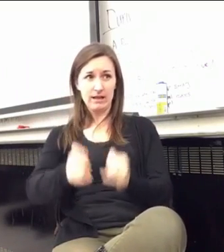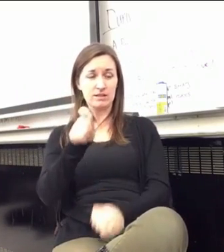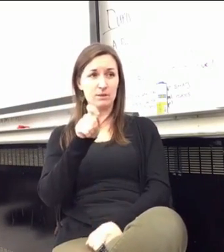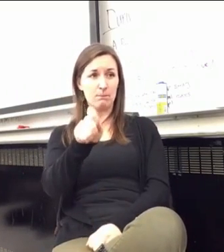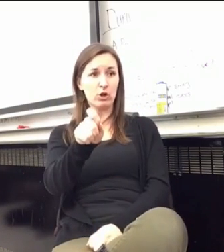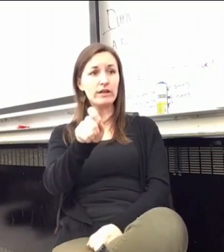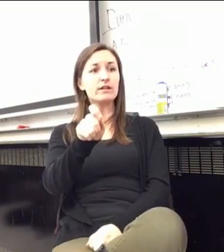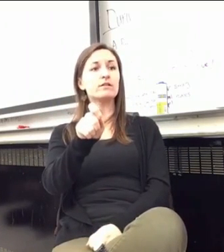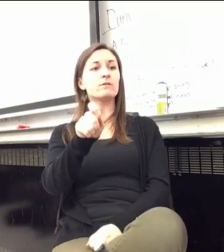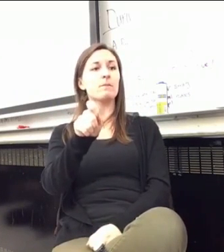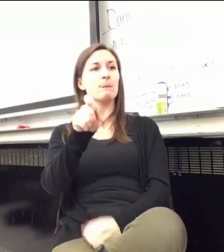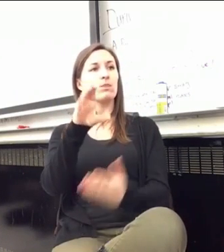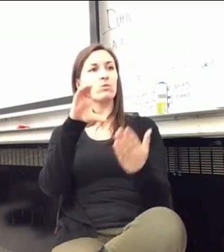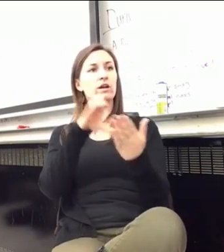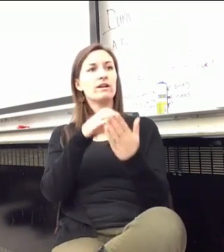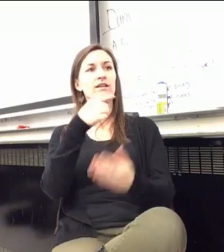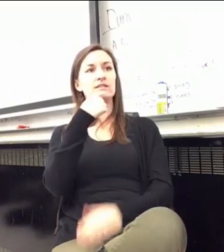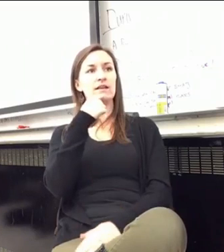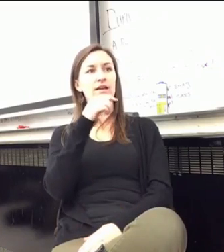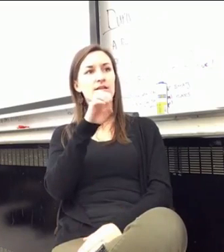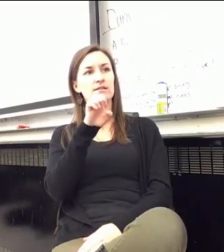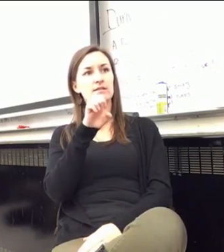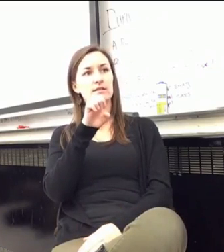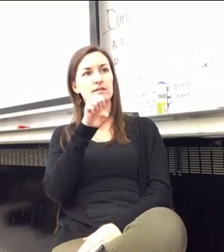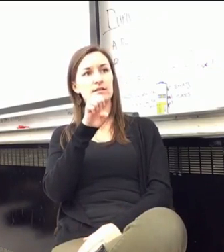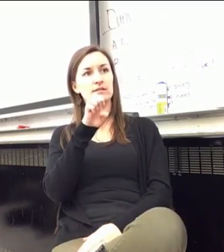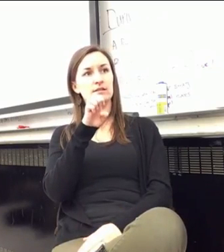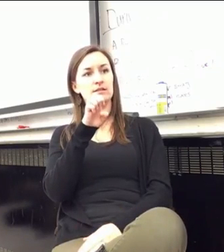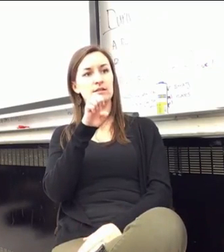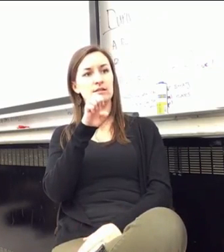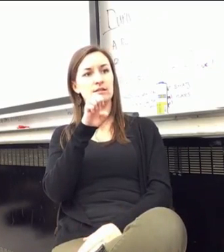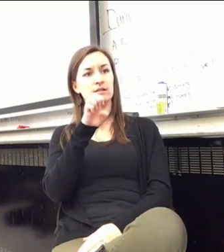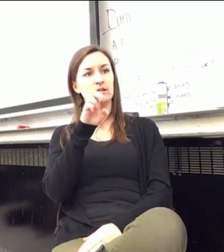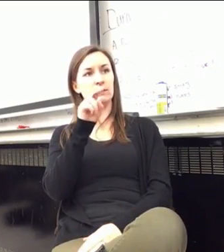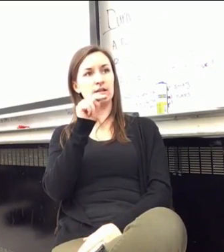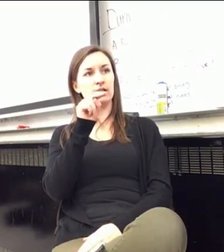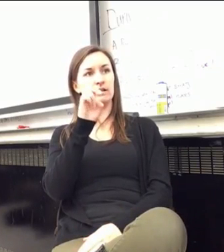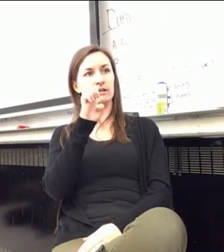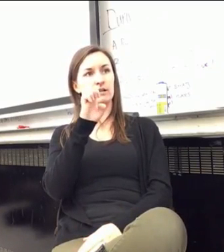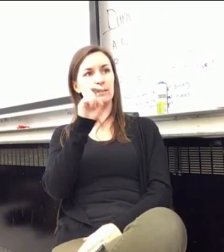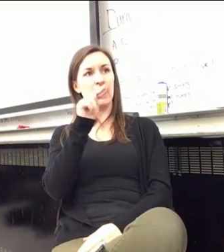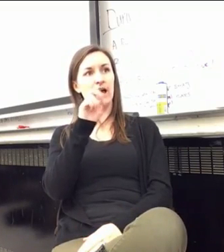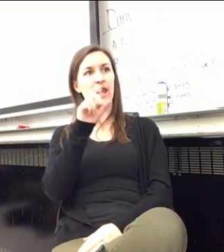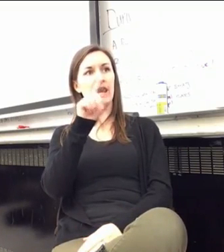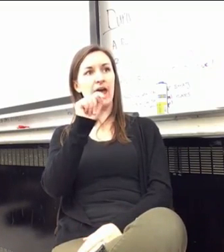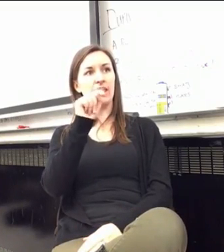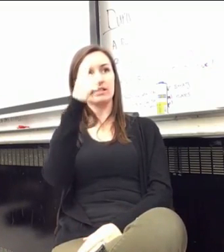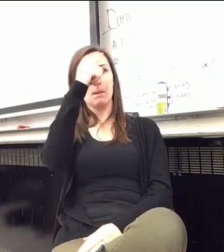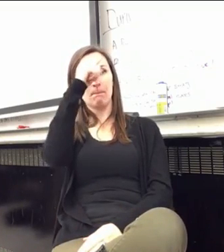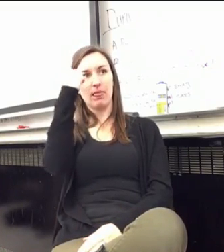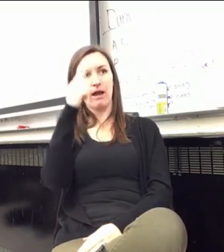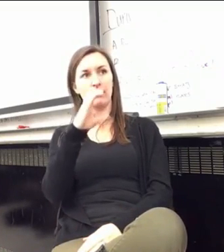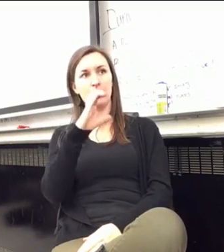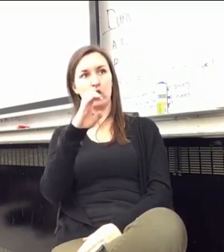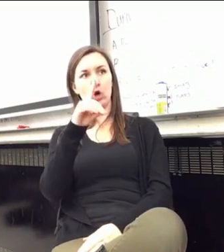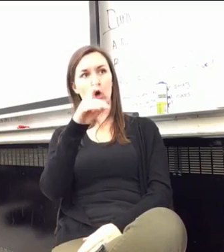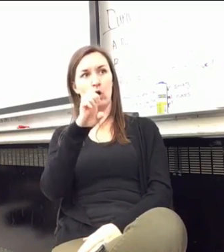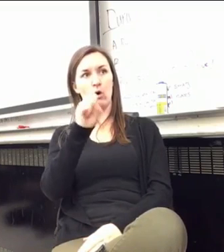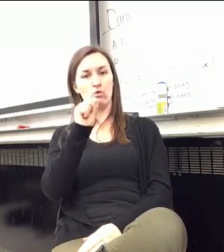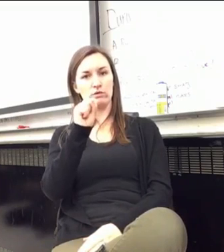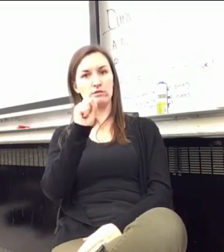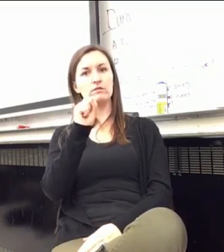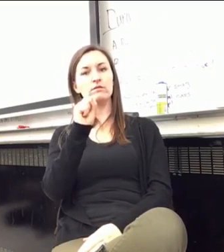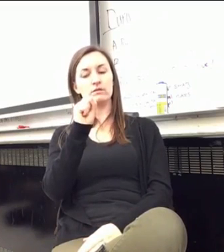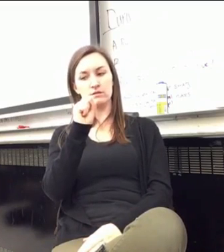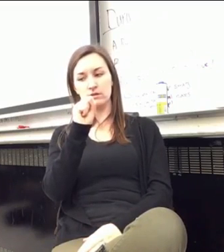bullet where it says enact black codes. Enact black codes.